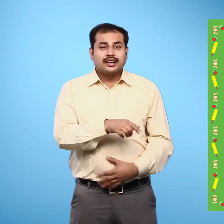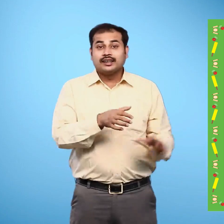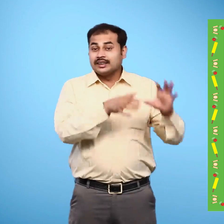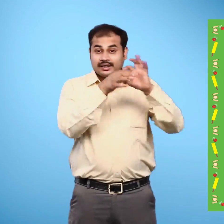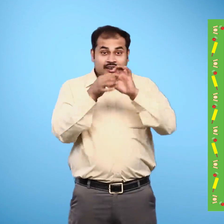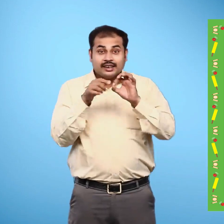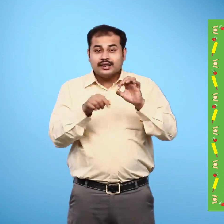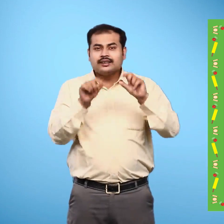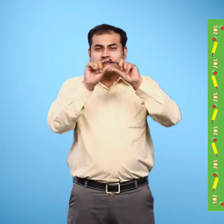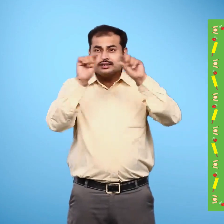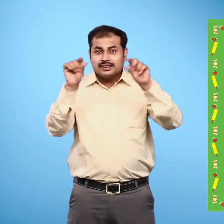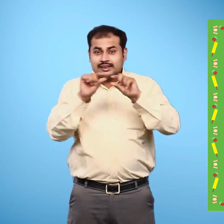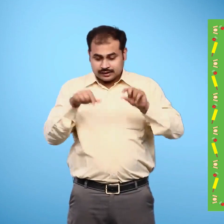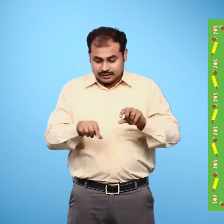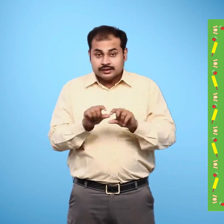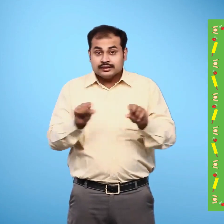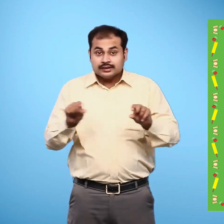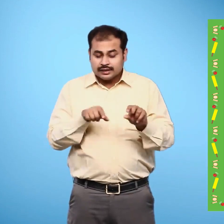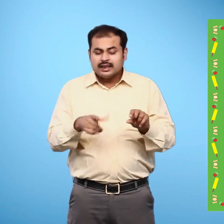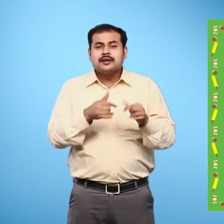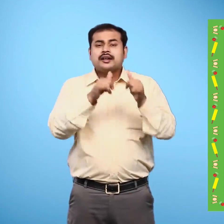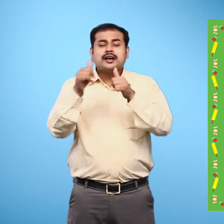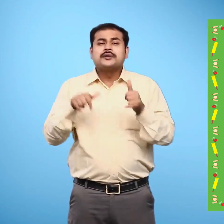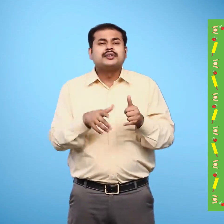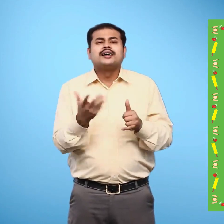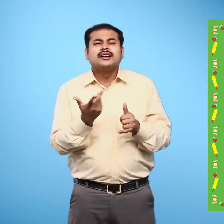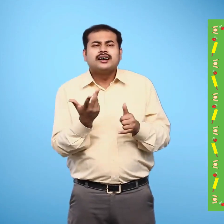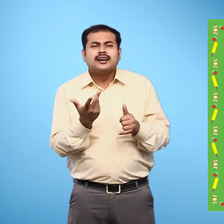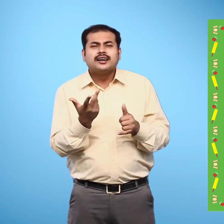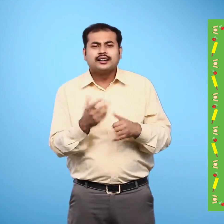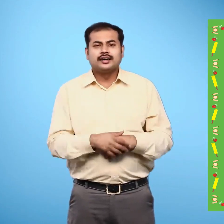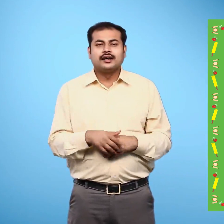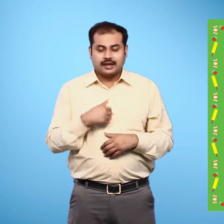text describing a game being played by children.